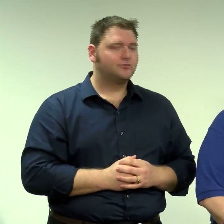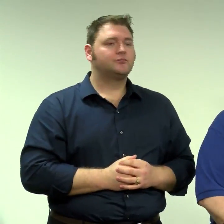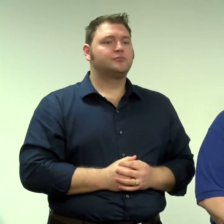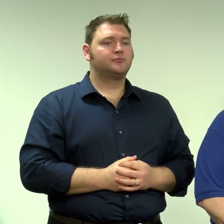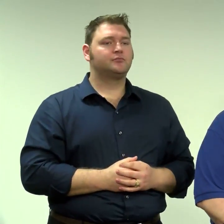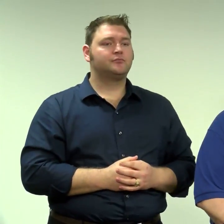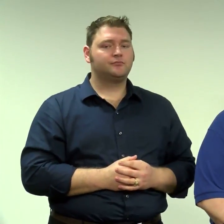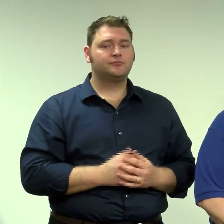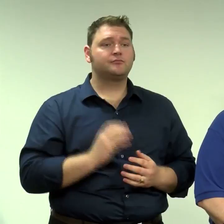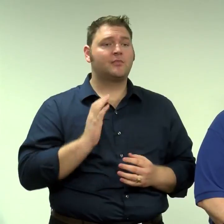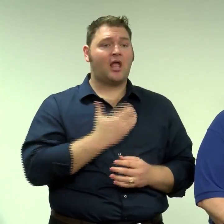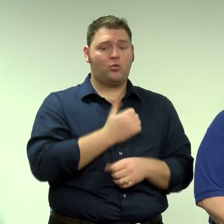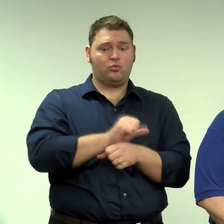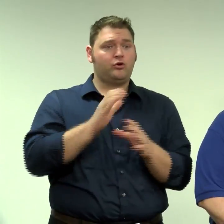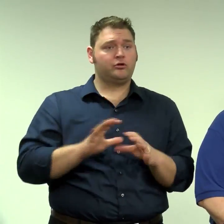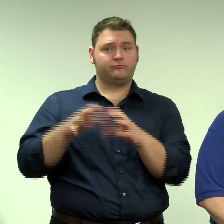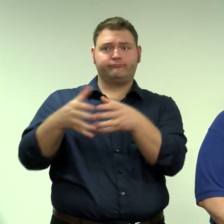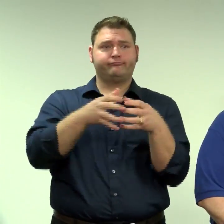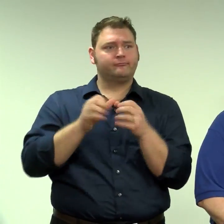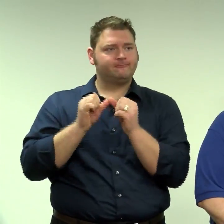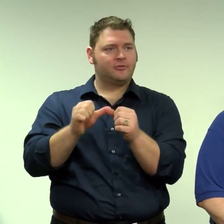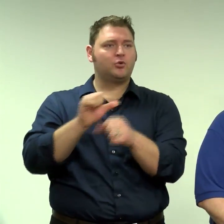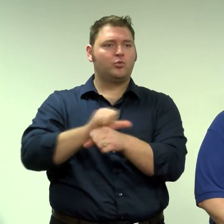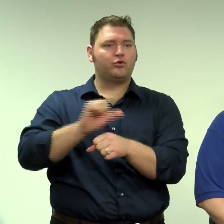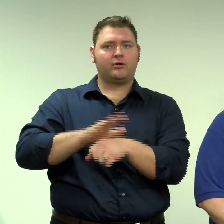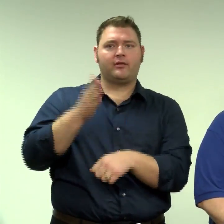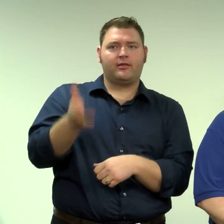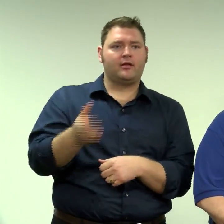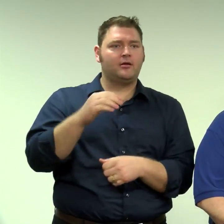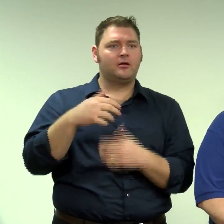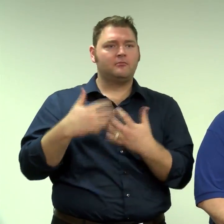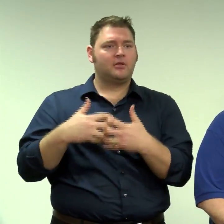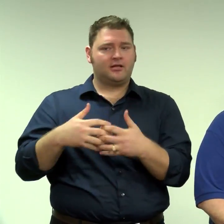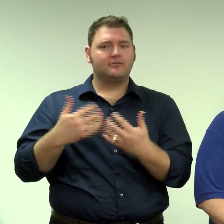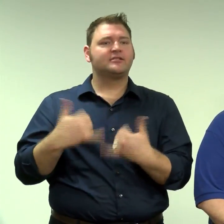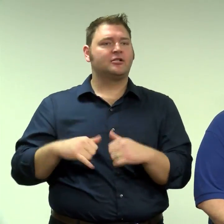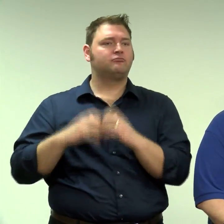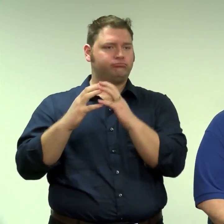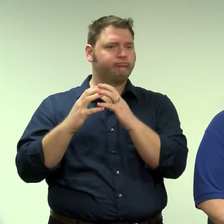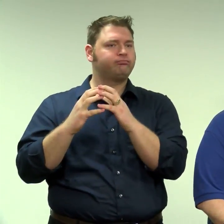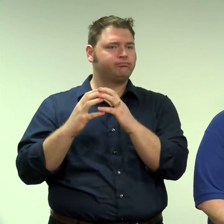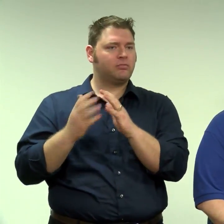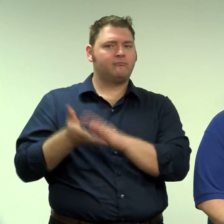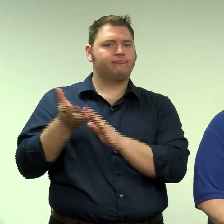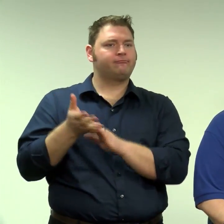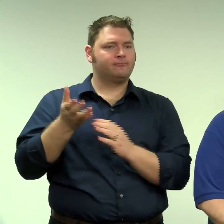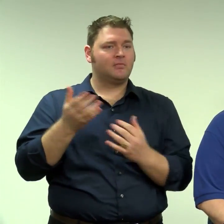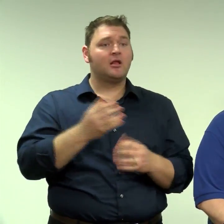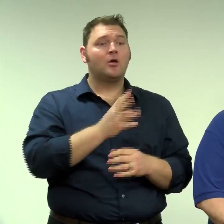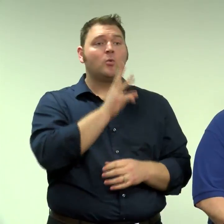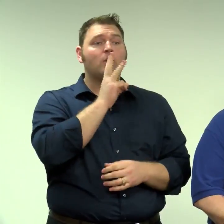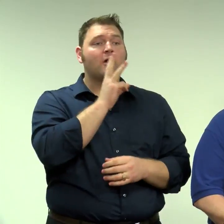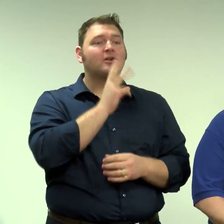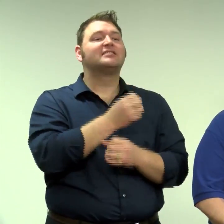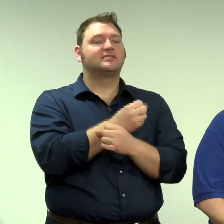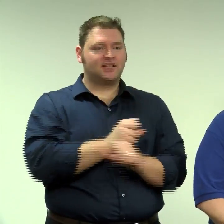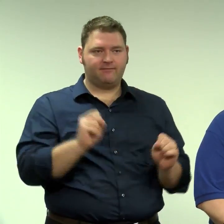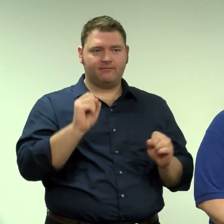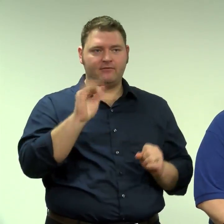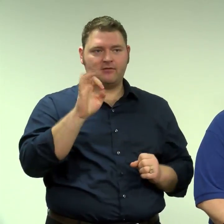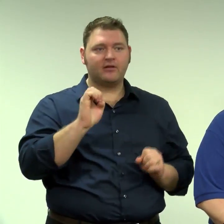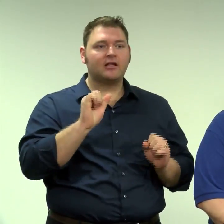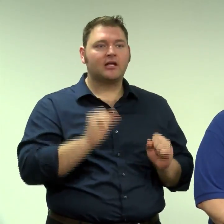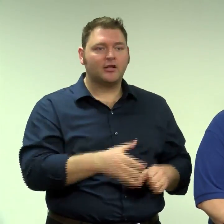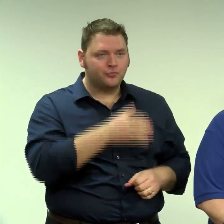Crews have continued working at the plant. The water plant is operating. Houston's water is safe, and we don't expect